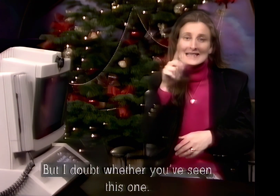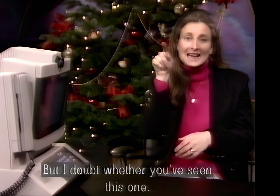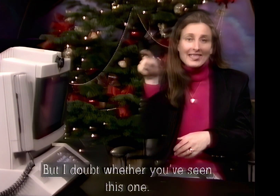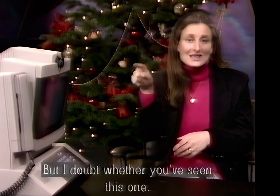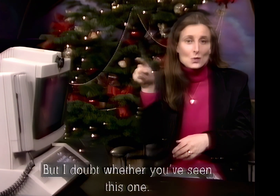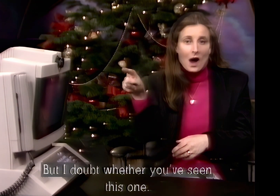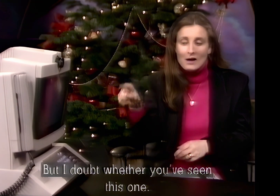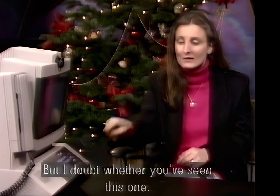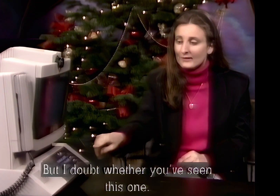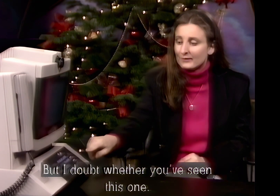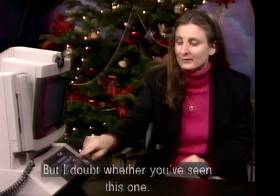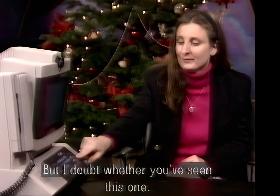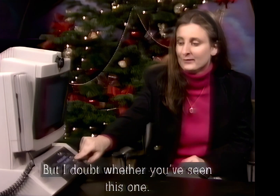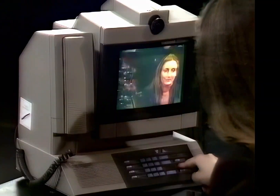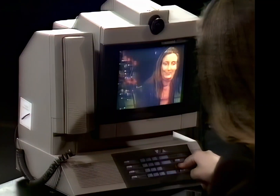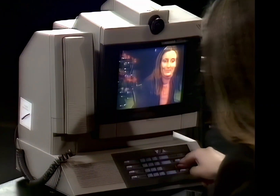doubt whether you've seen this one.